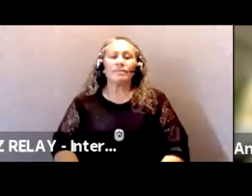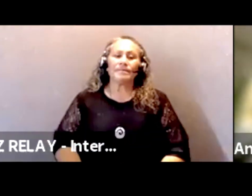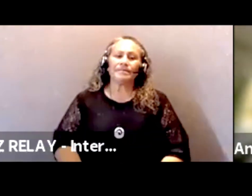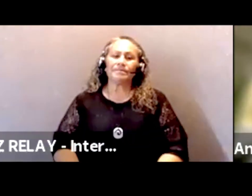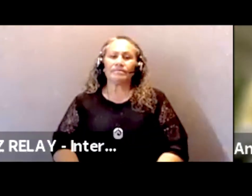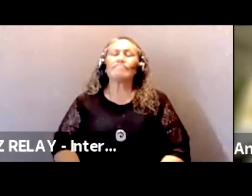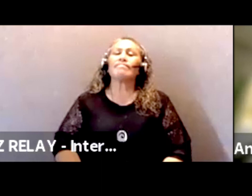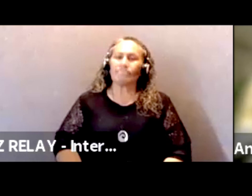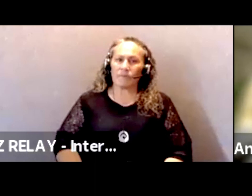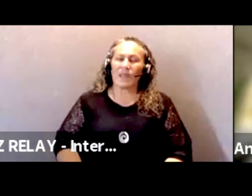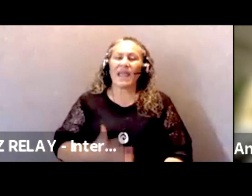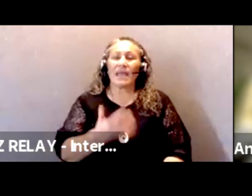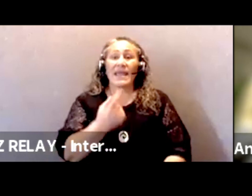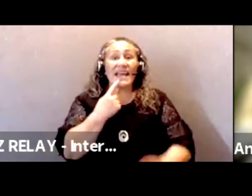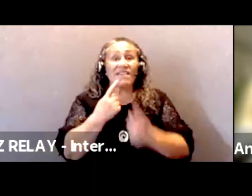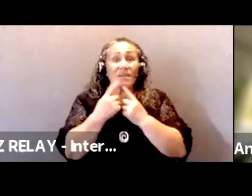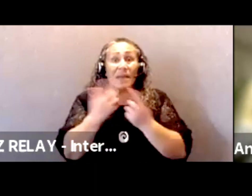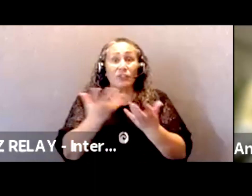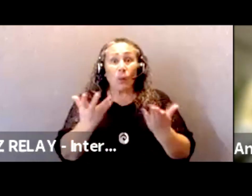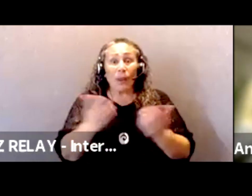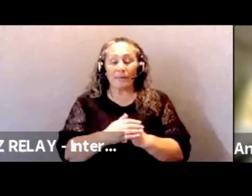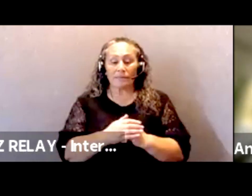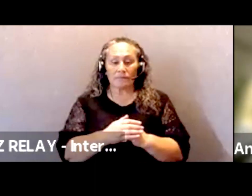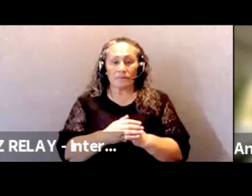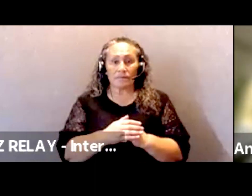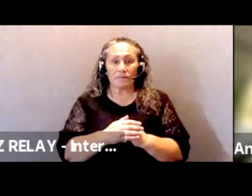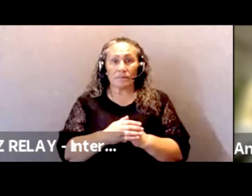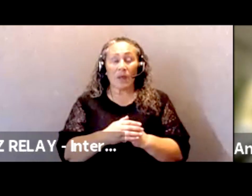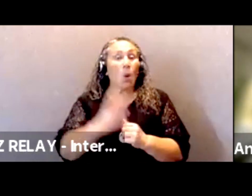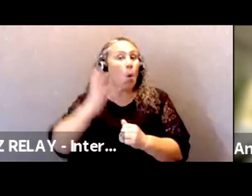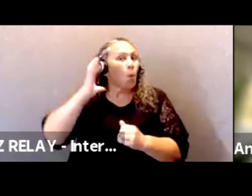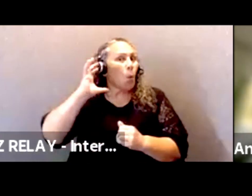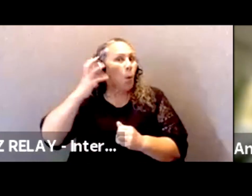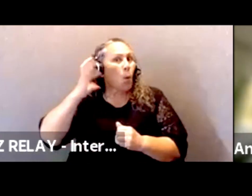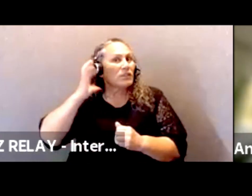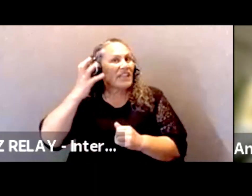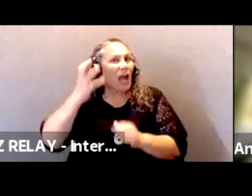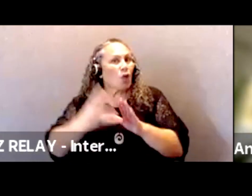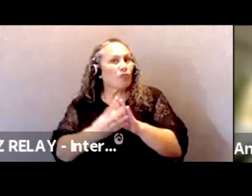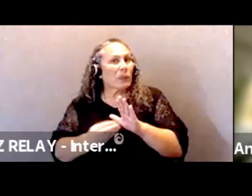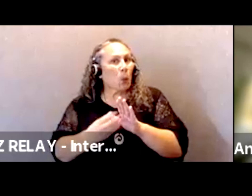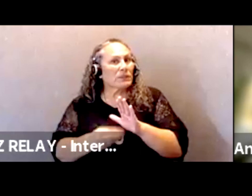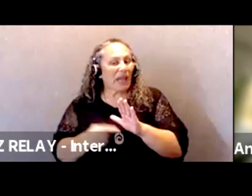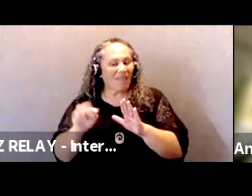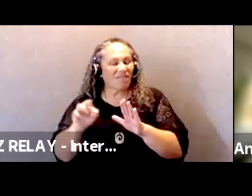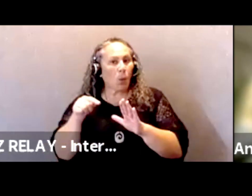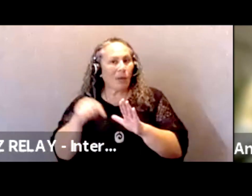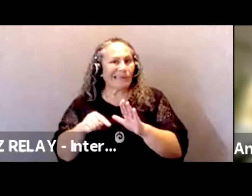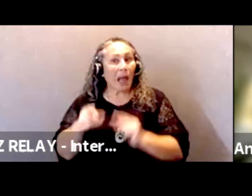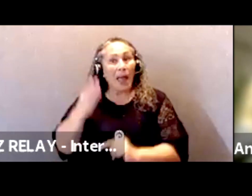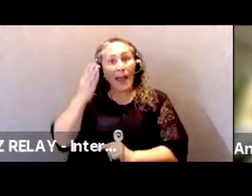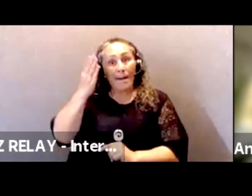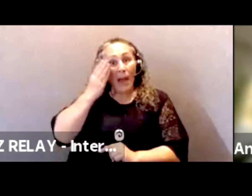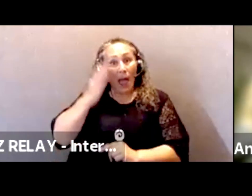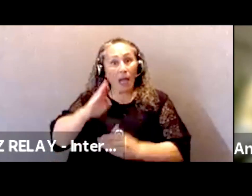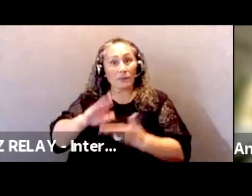There is some information that's gone out in audio recordings to the blind community. I'm just trying to